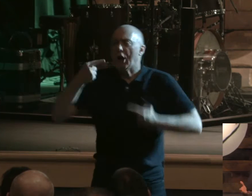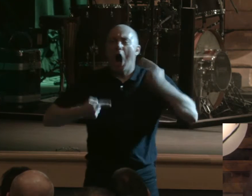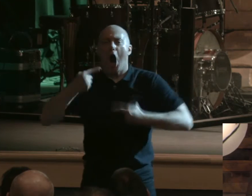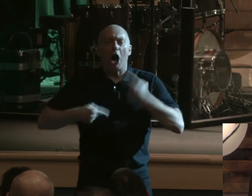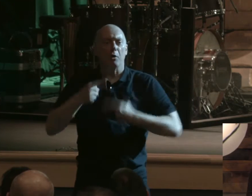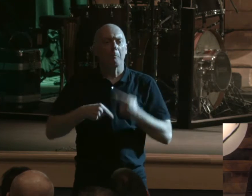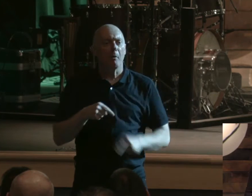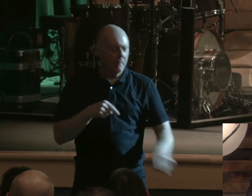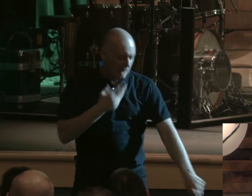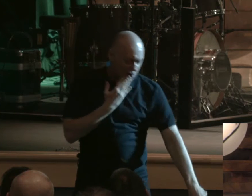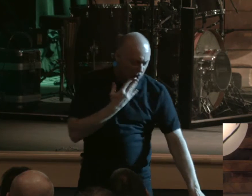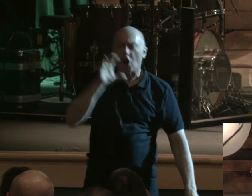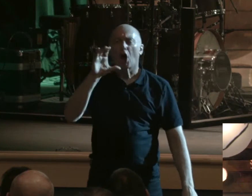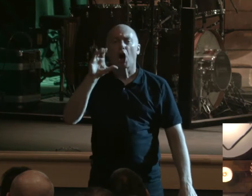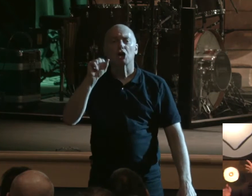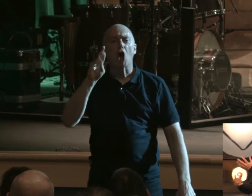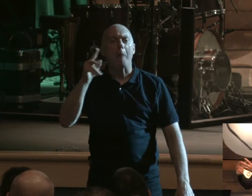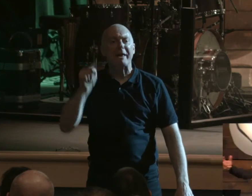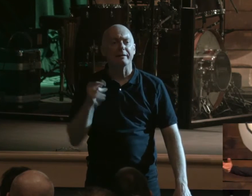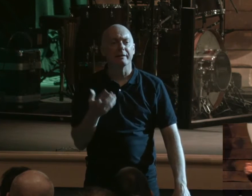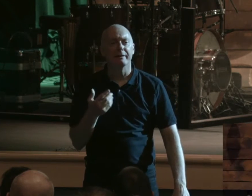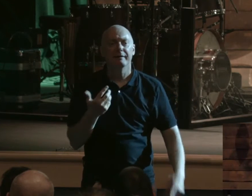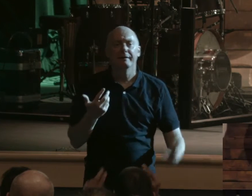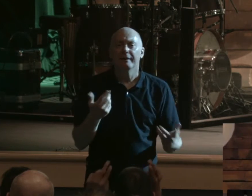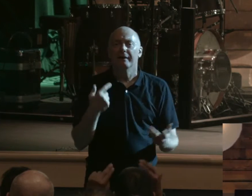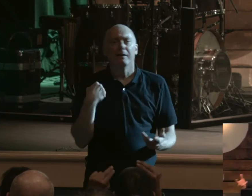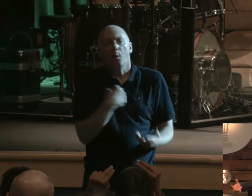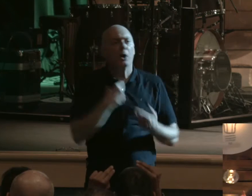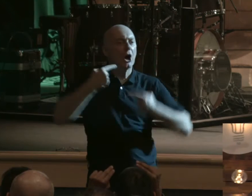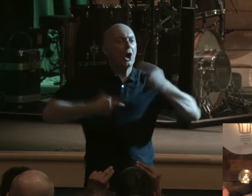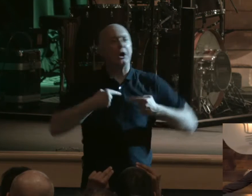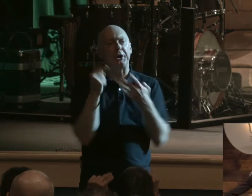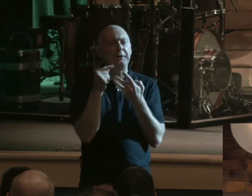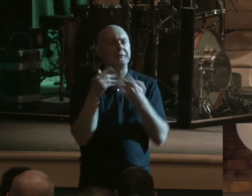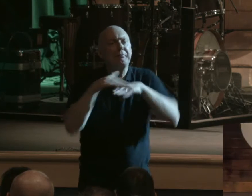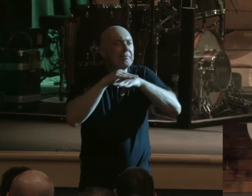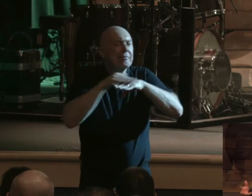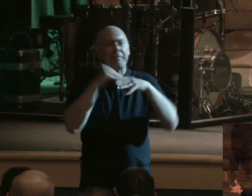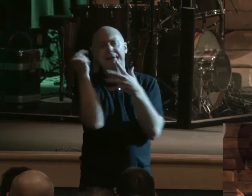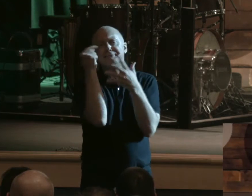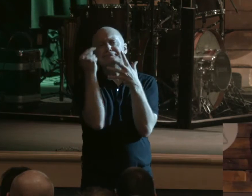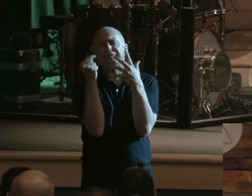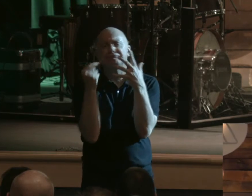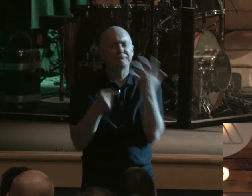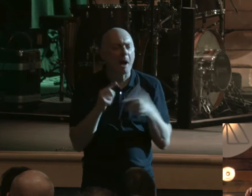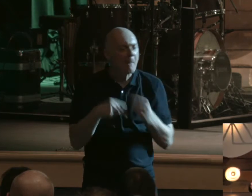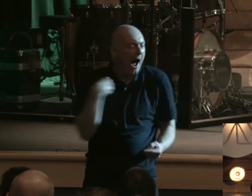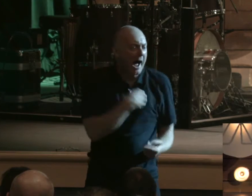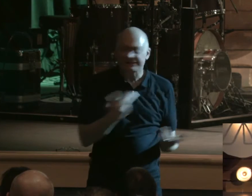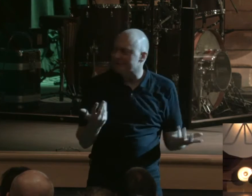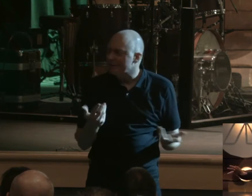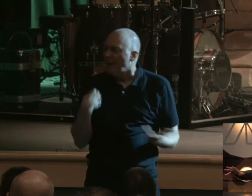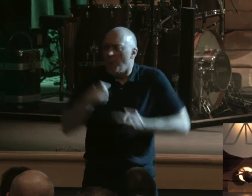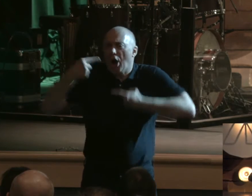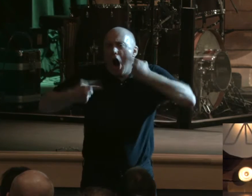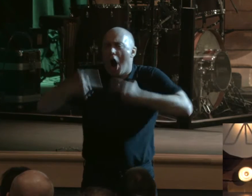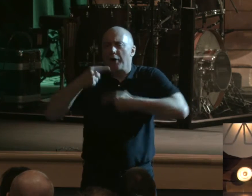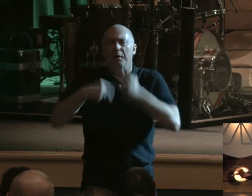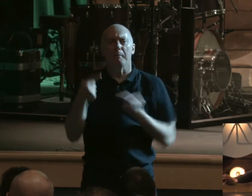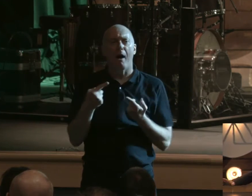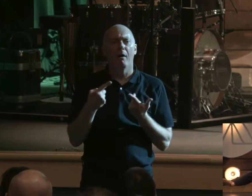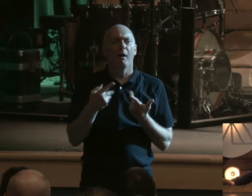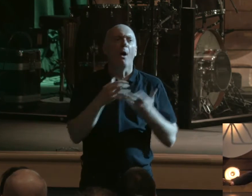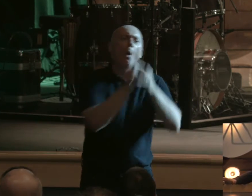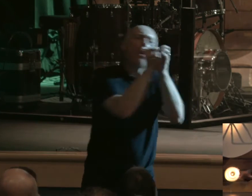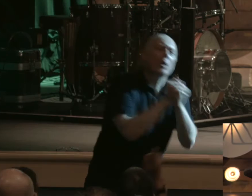about the color of the carpet. We just argue about whether or not we're doing what we want to do and we're in the position we want to be. It becomes about us. We're arguing about